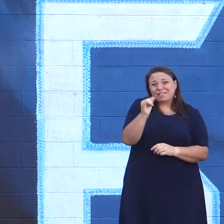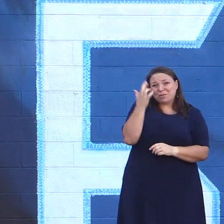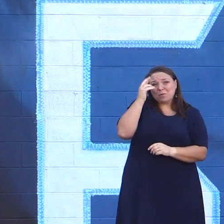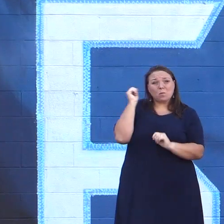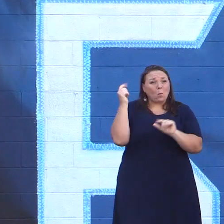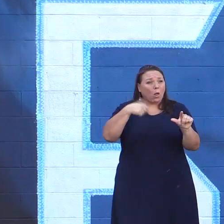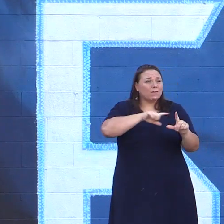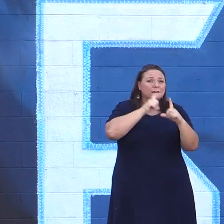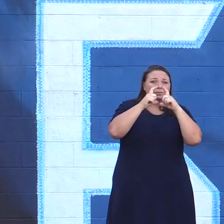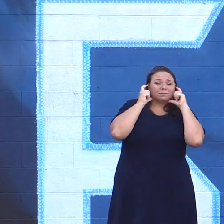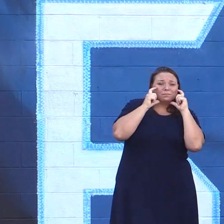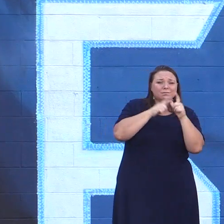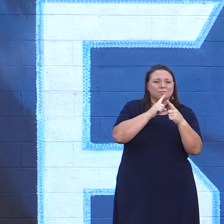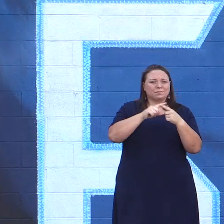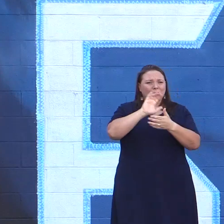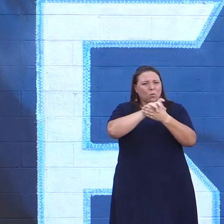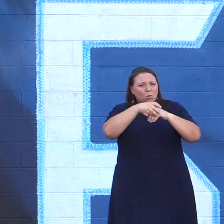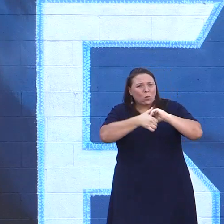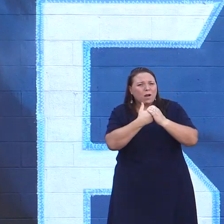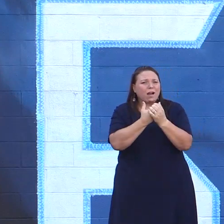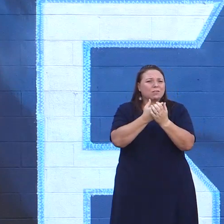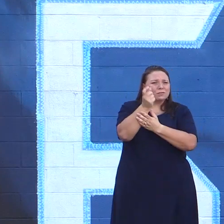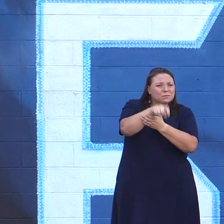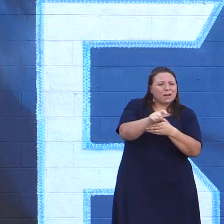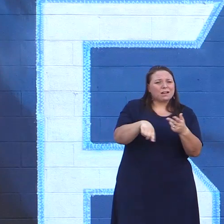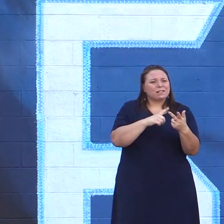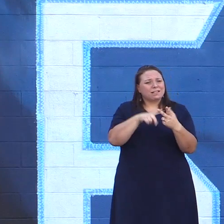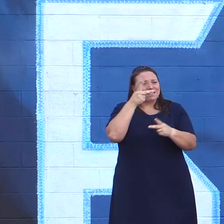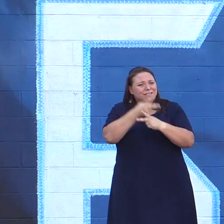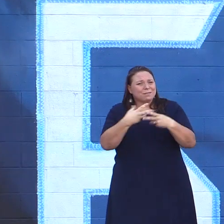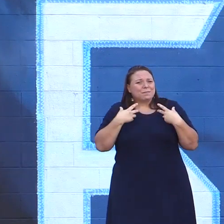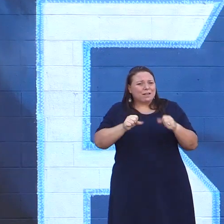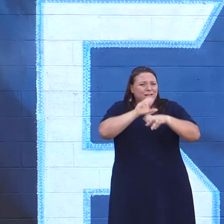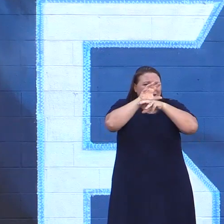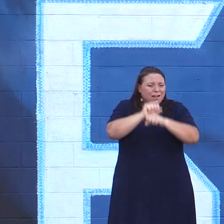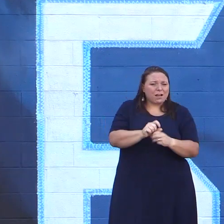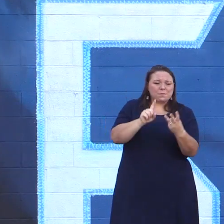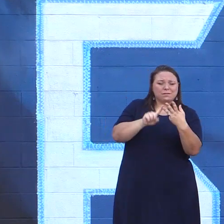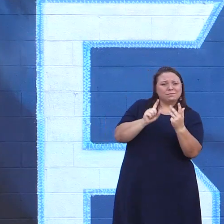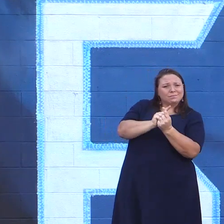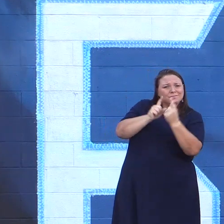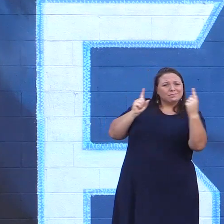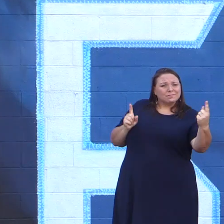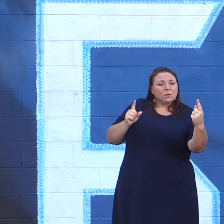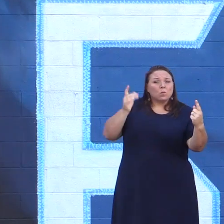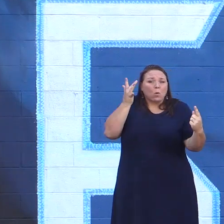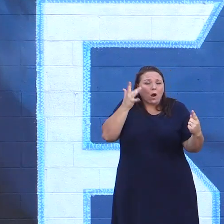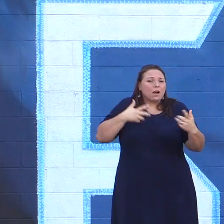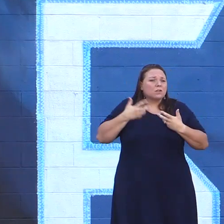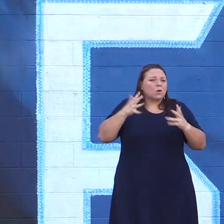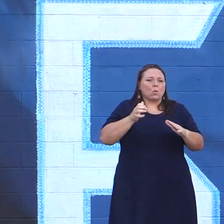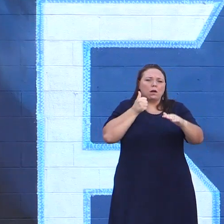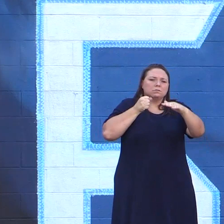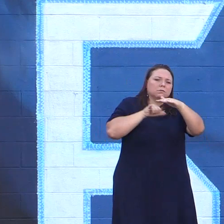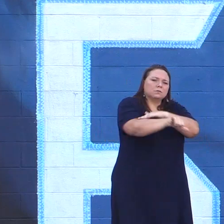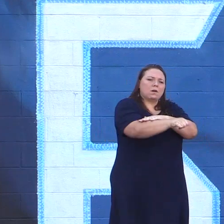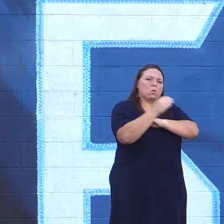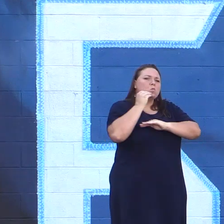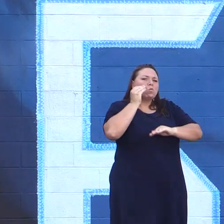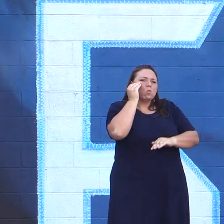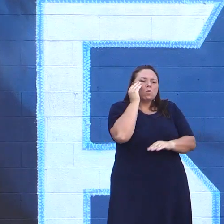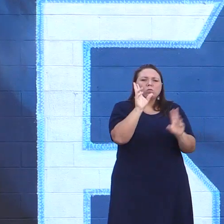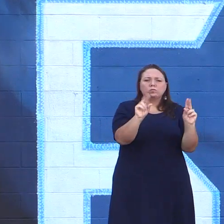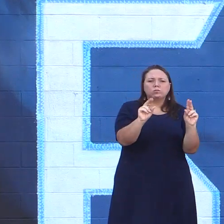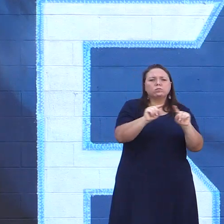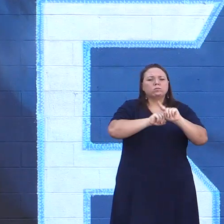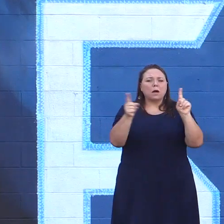wear masks, wash our hands, stay mindful of healthy habits, in order not to spend our days isolated at home, but